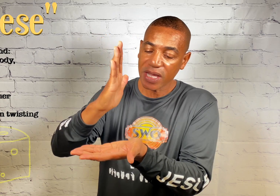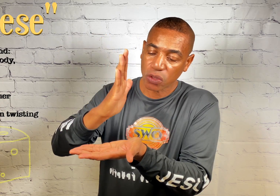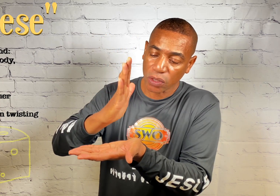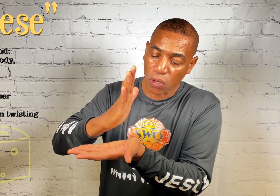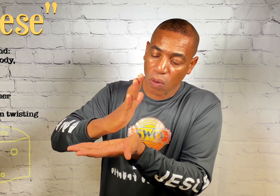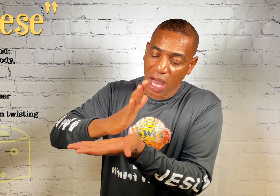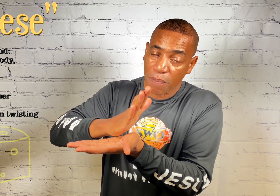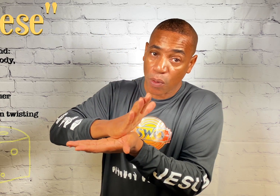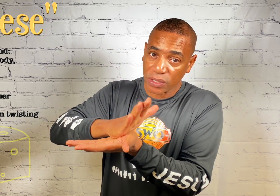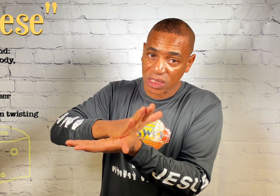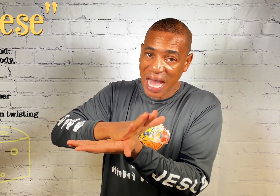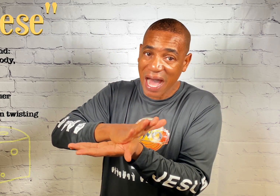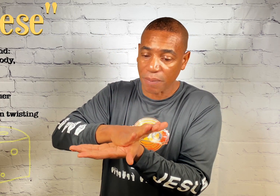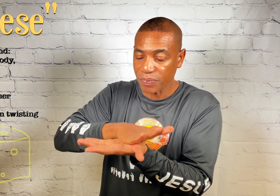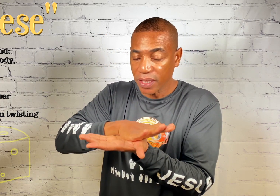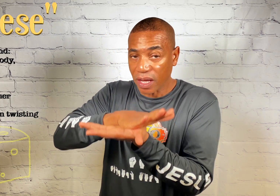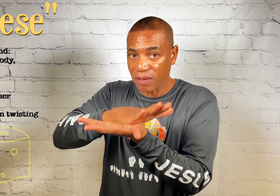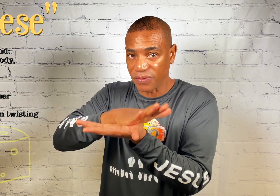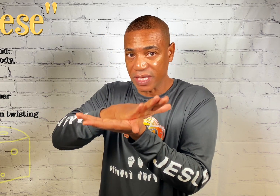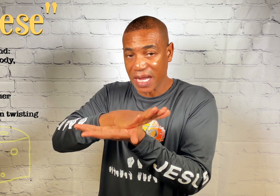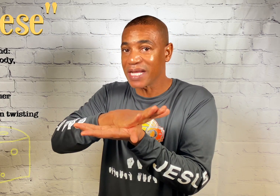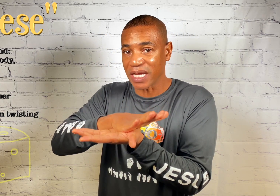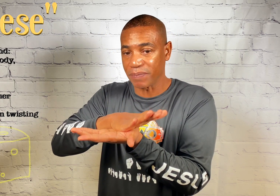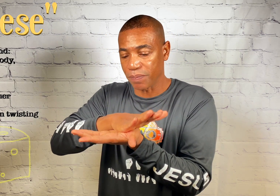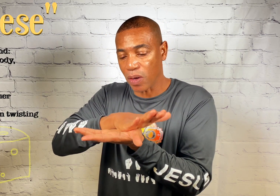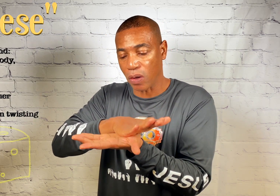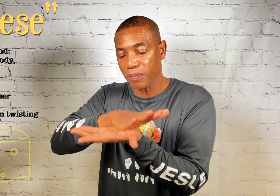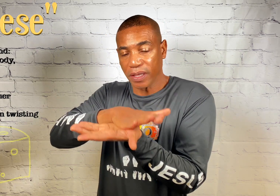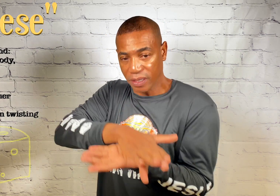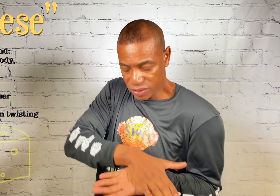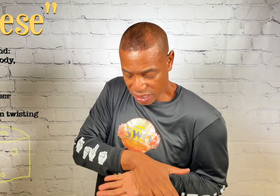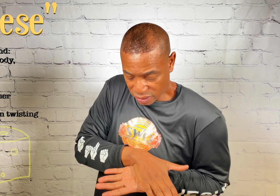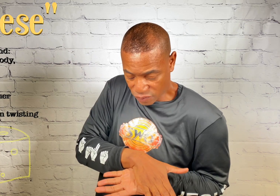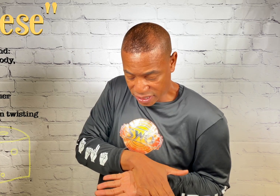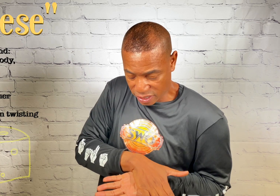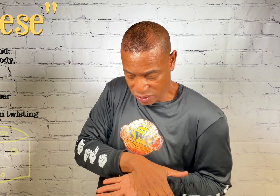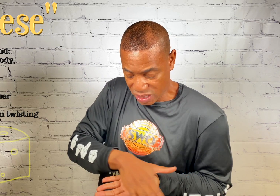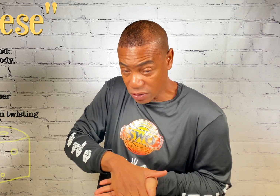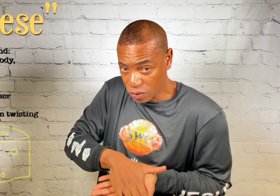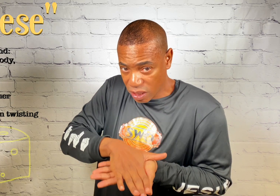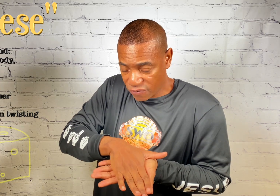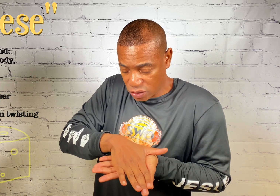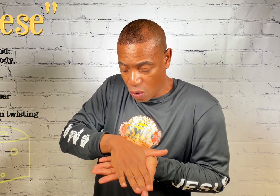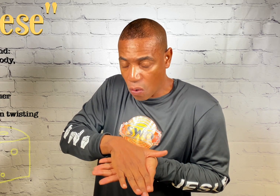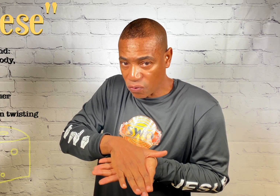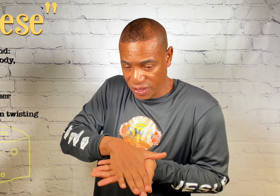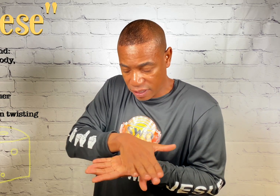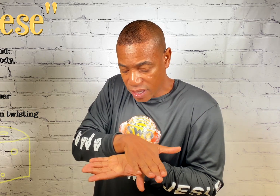going to go up on top of the non-dominant palm. Take a look right here. It's not covering the whole thing,